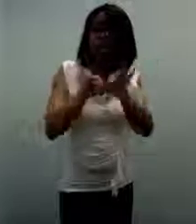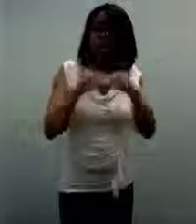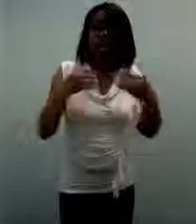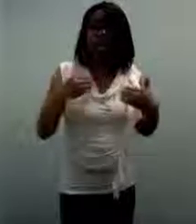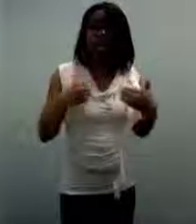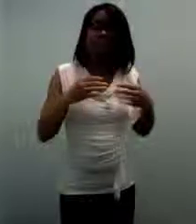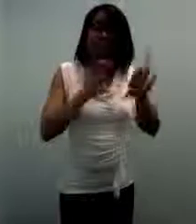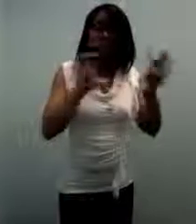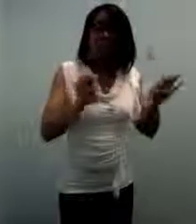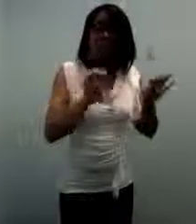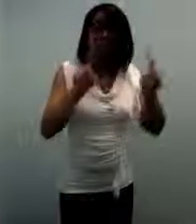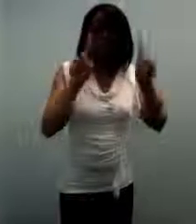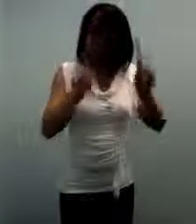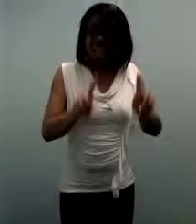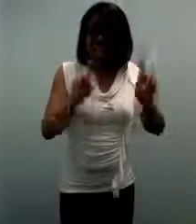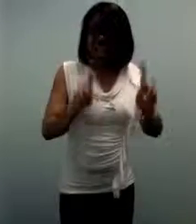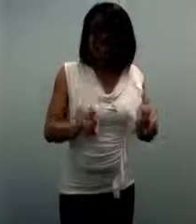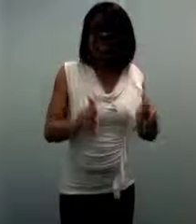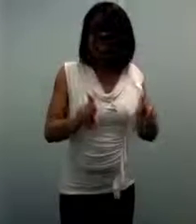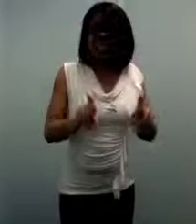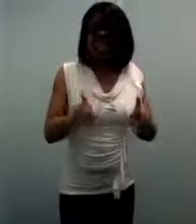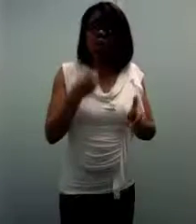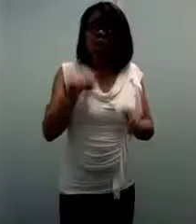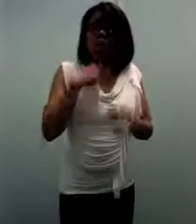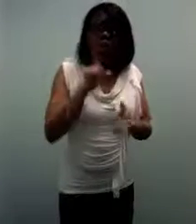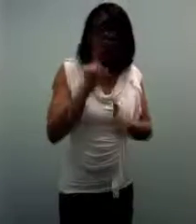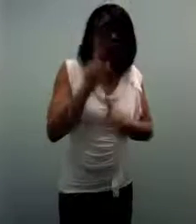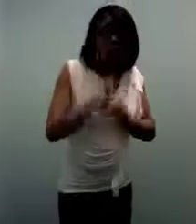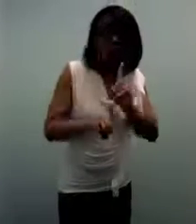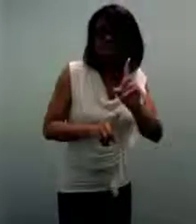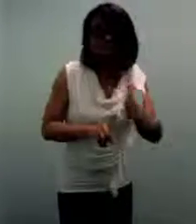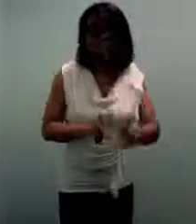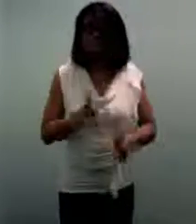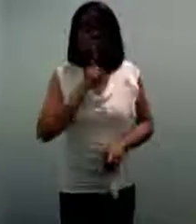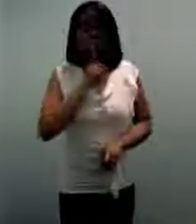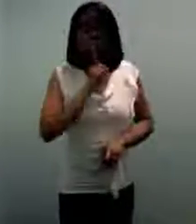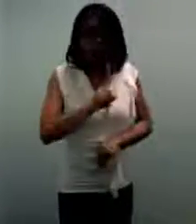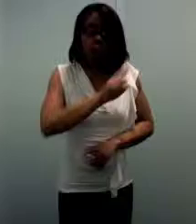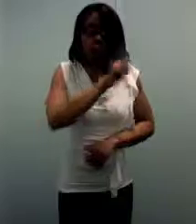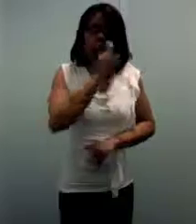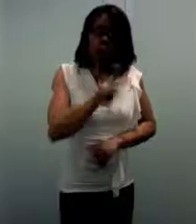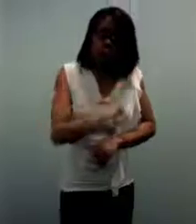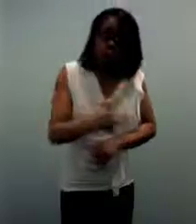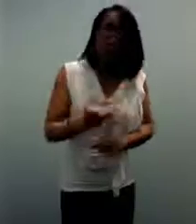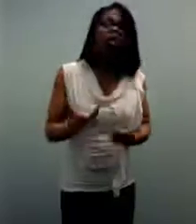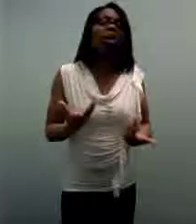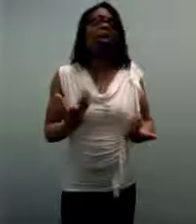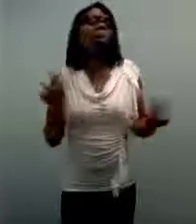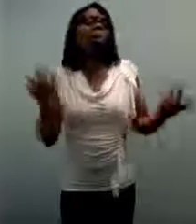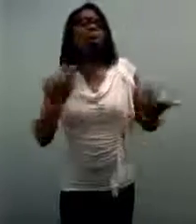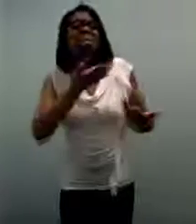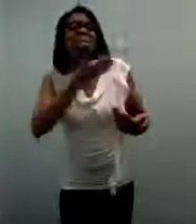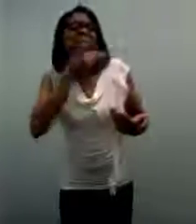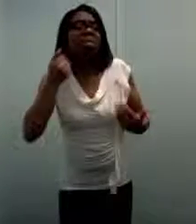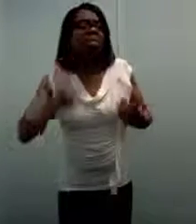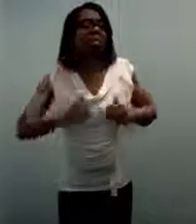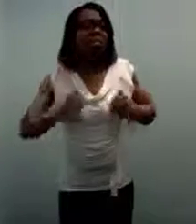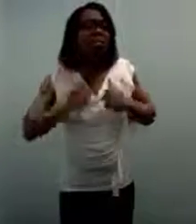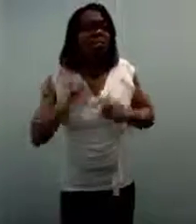exams. And then we can ask questions, real questions. Questions like, what's the best life insurance policy to get?